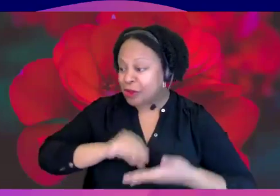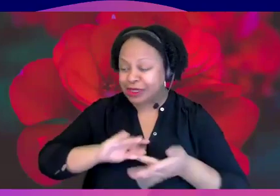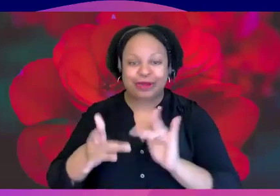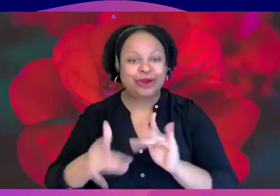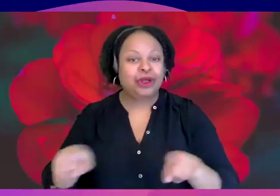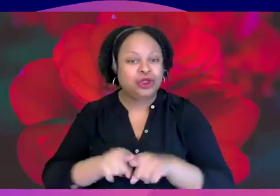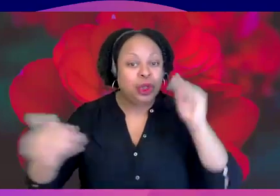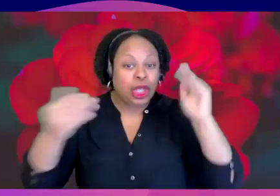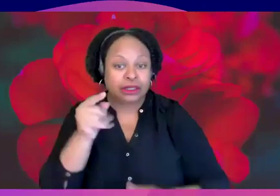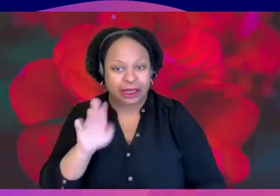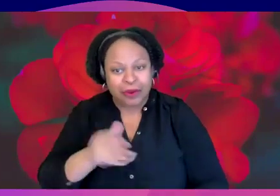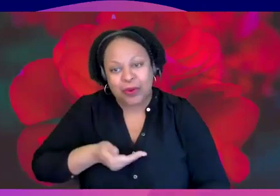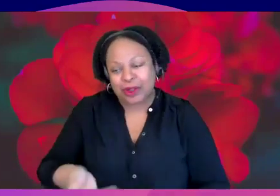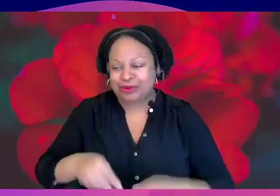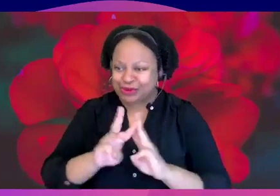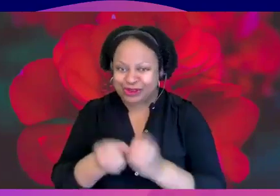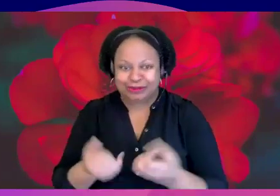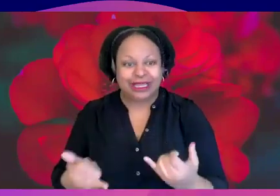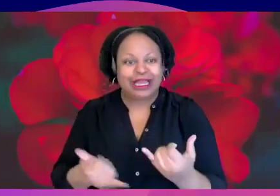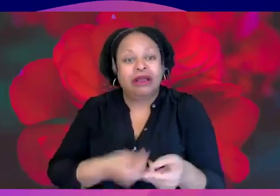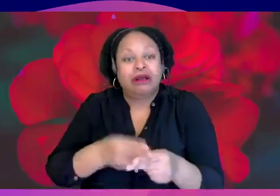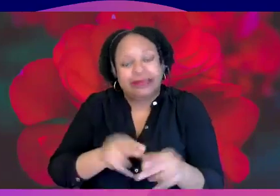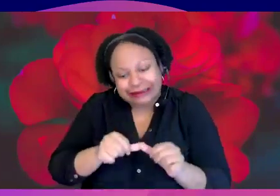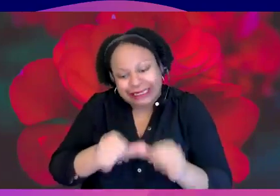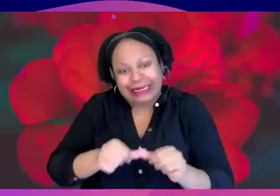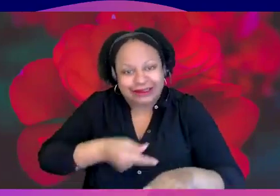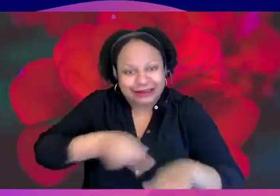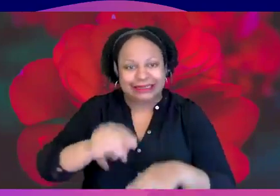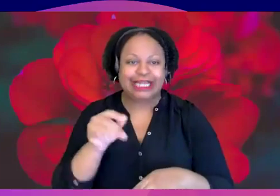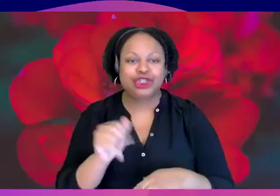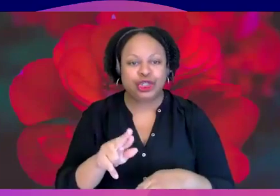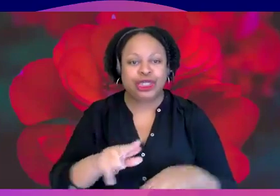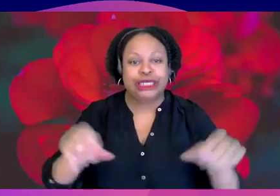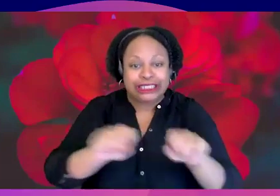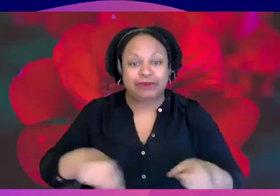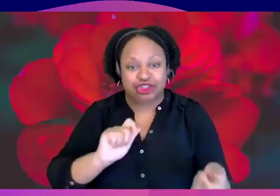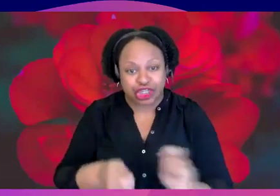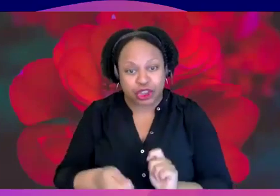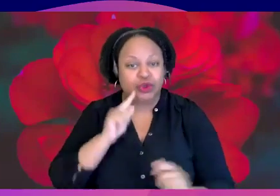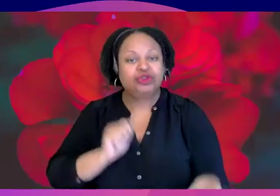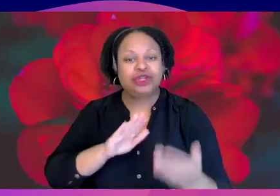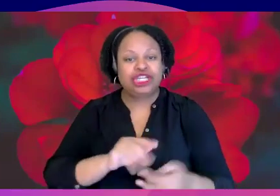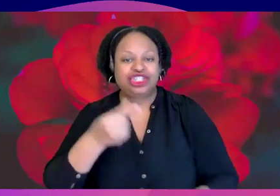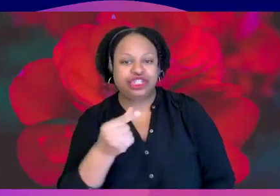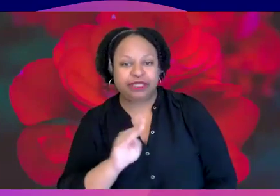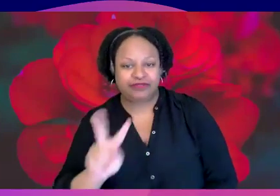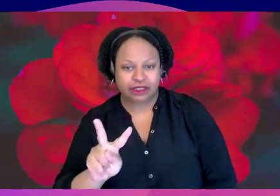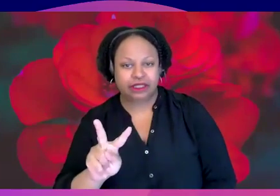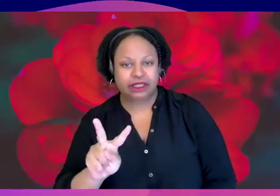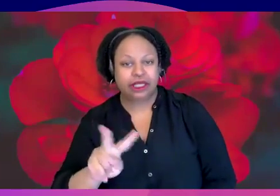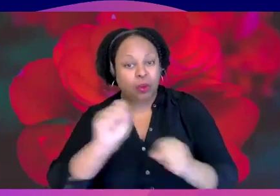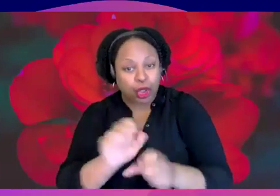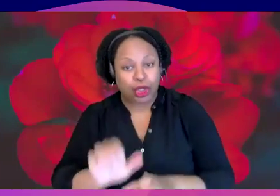and the Knowledge Hub, welcome to our webinar, Sustaining the Sector, Systemic Change to Address GBV Worker